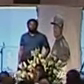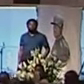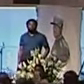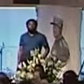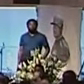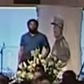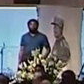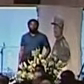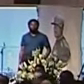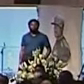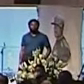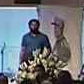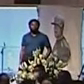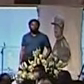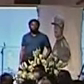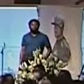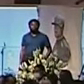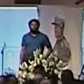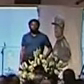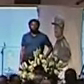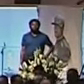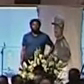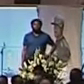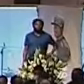all of my heart.